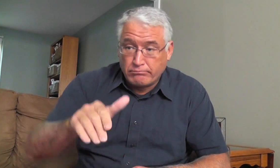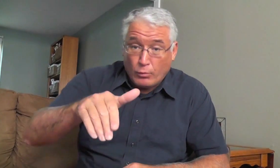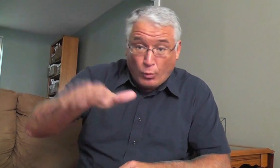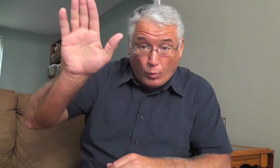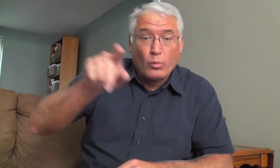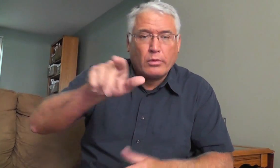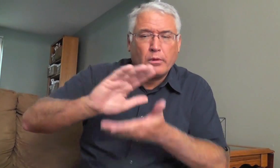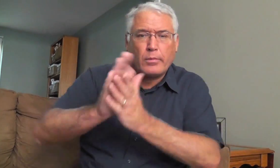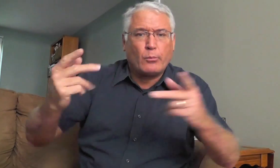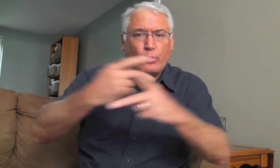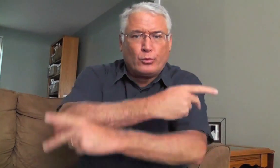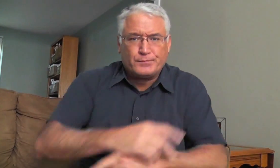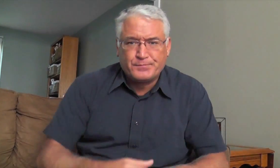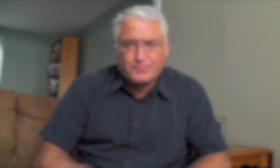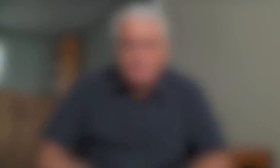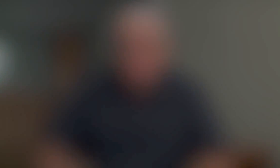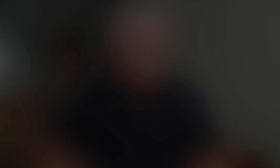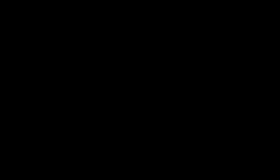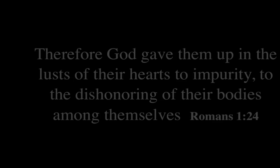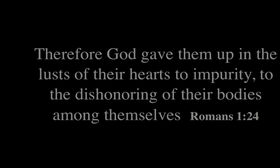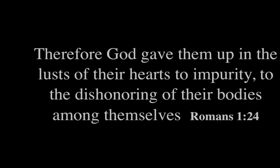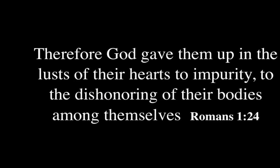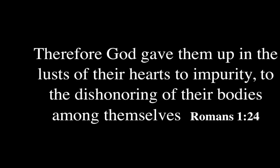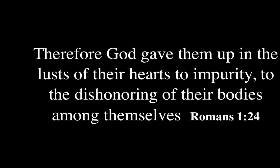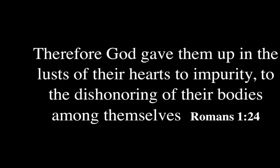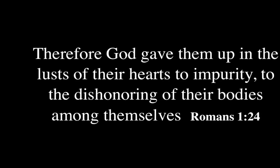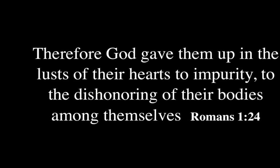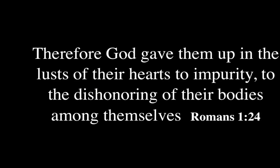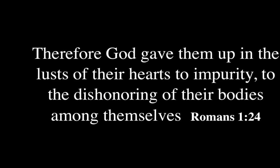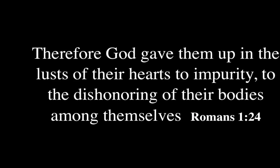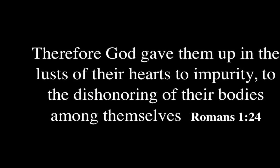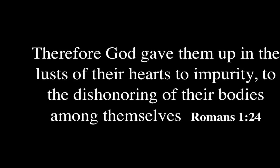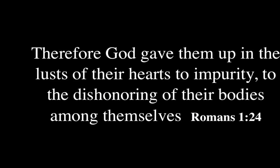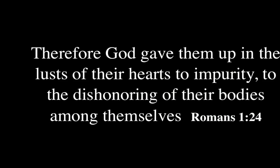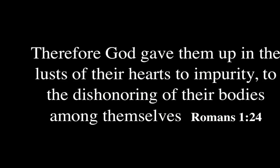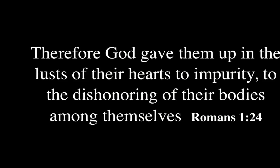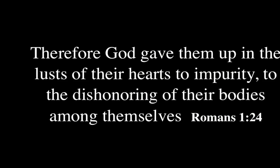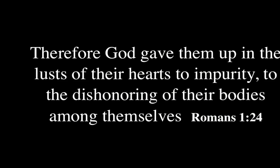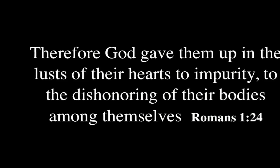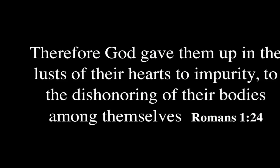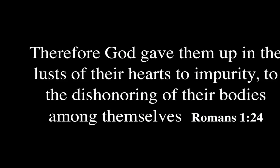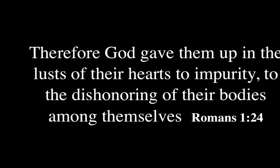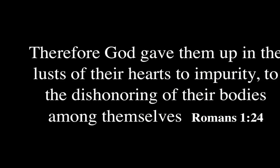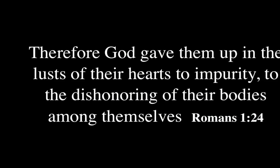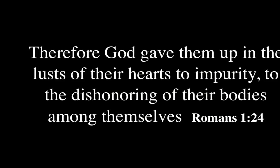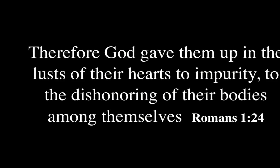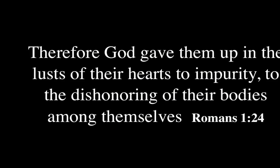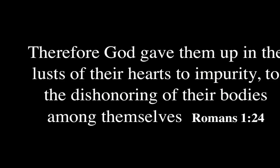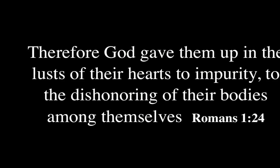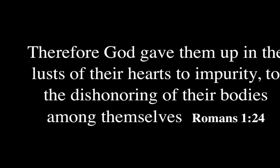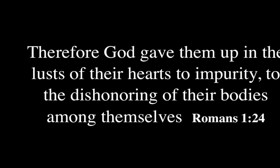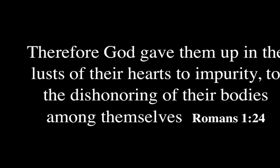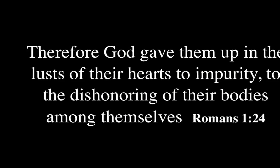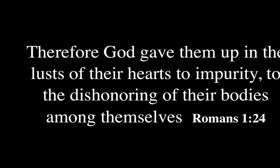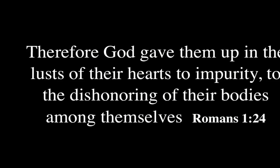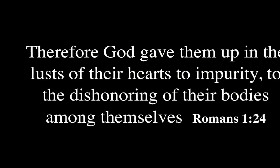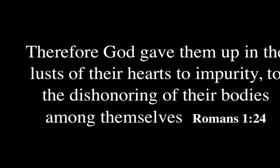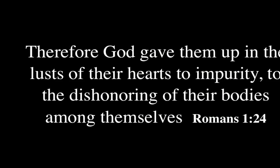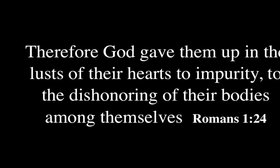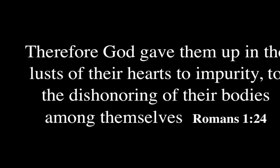judgment against them. He will let them go. Therefore God gave them up in the lusts of their hearts to impurity, to the dishonoring of their bodies